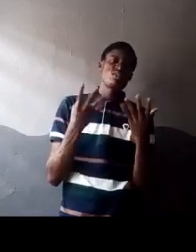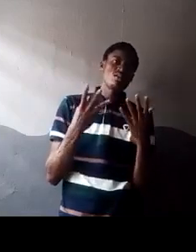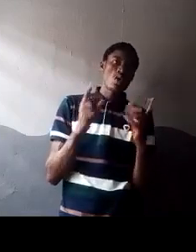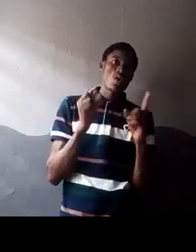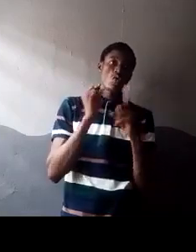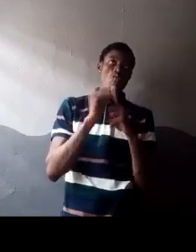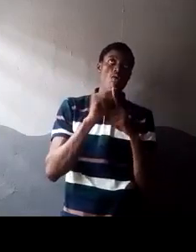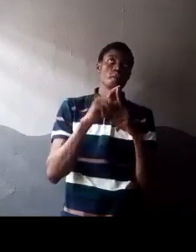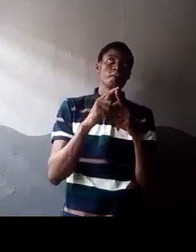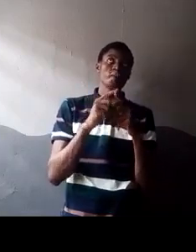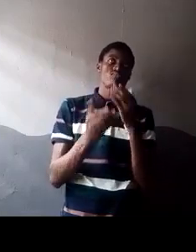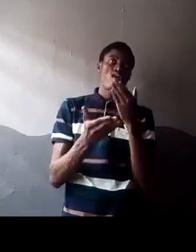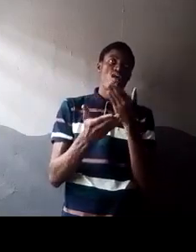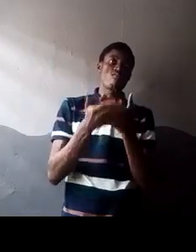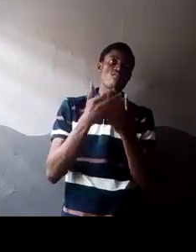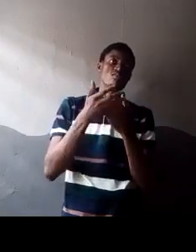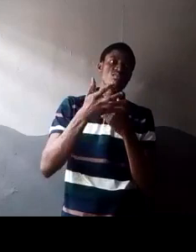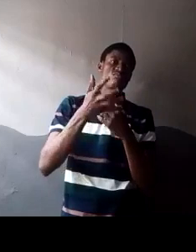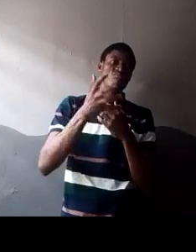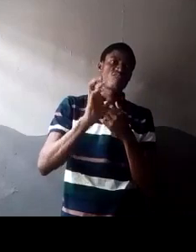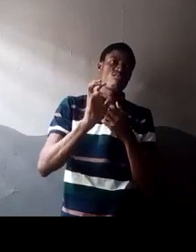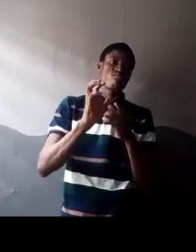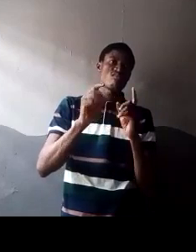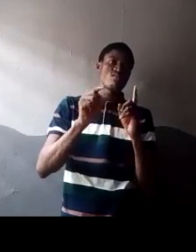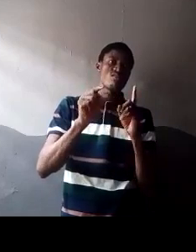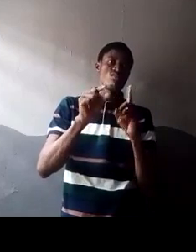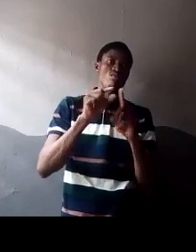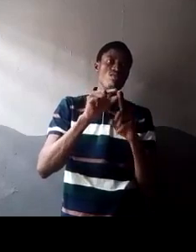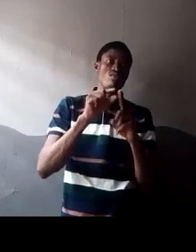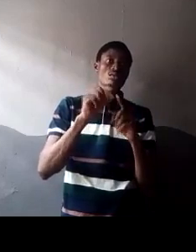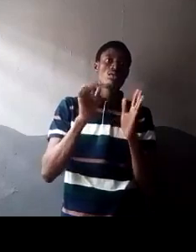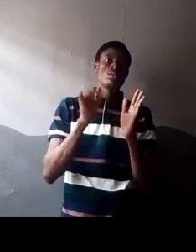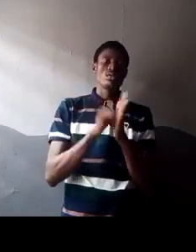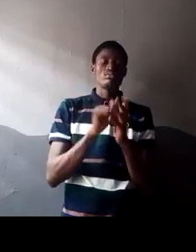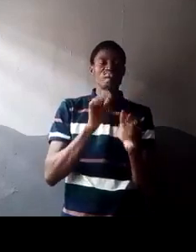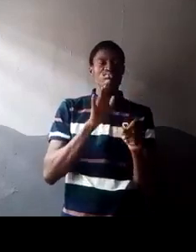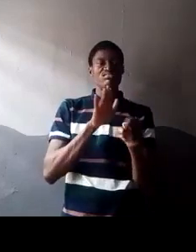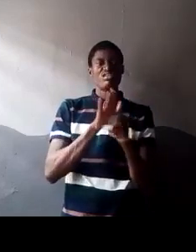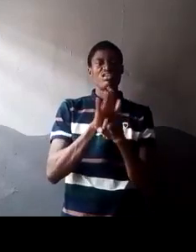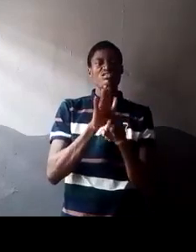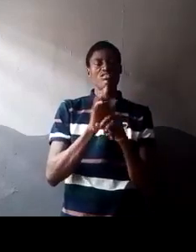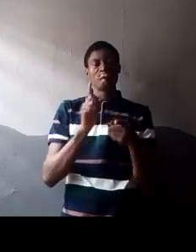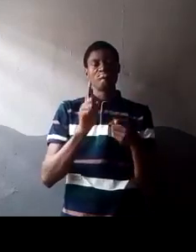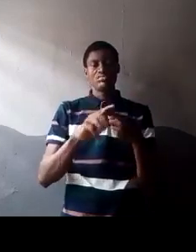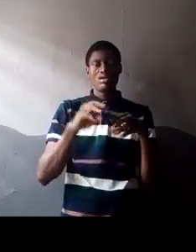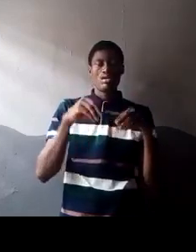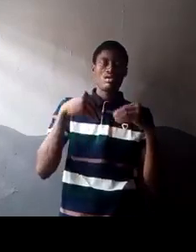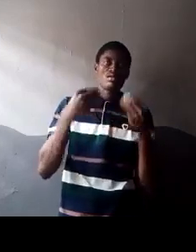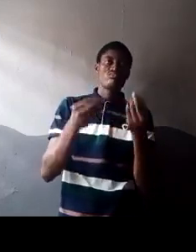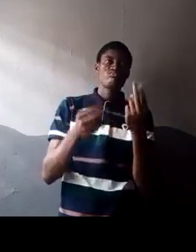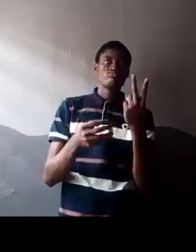write this. That's enough to give 2 to 3 or even 4